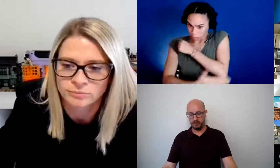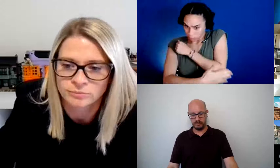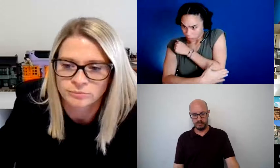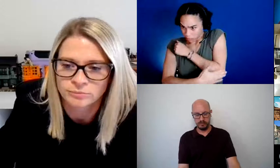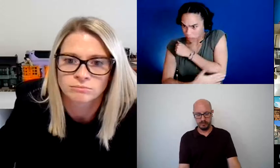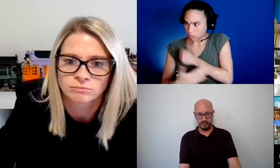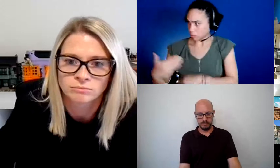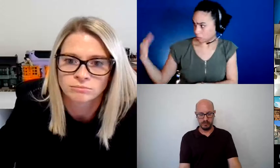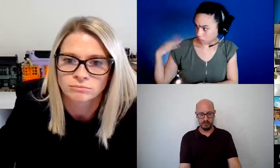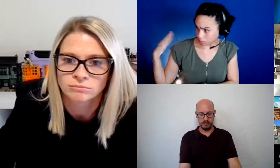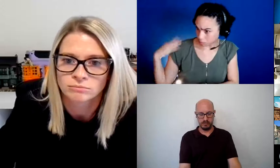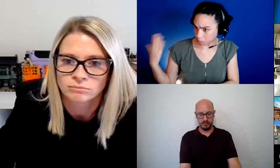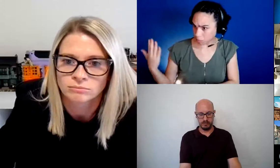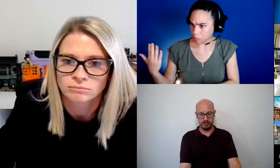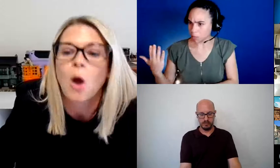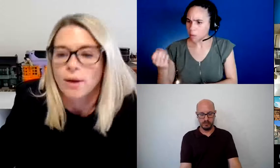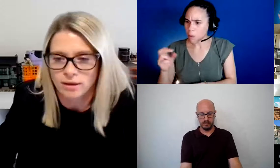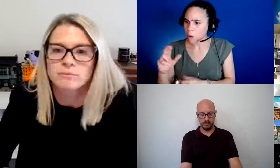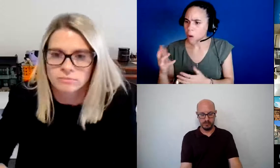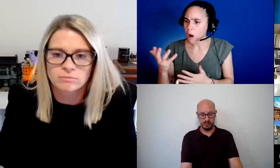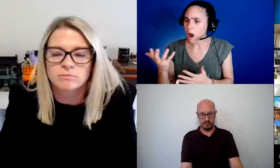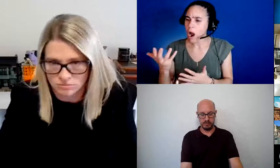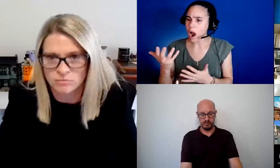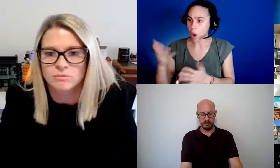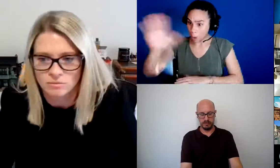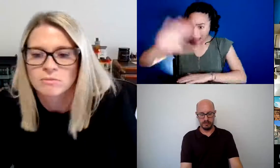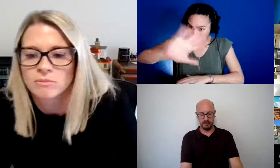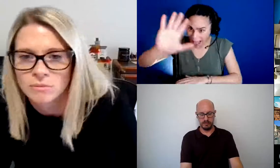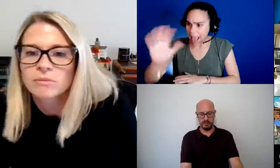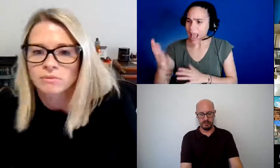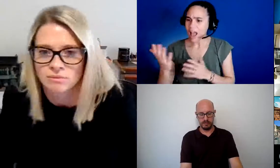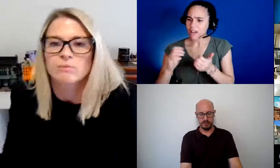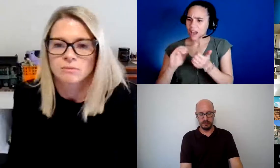shoulder? Or is it a, you know, is it a wave? You know, how does one do that?